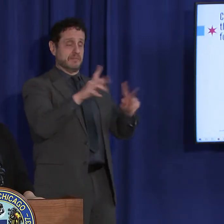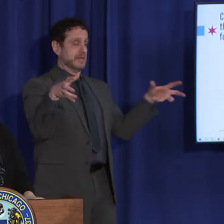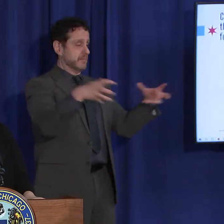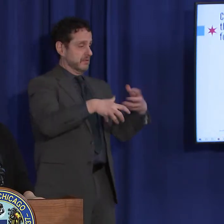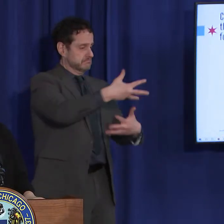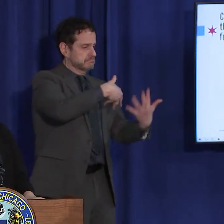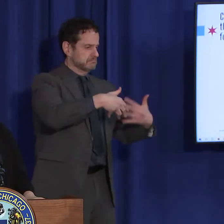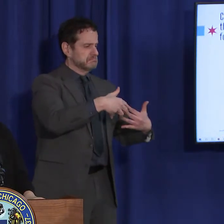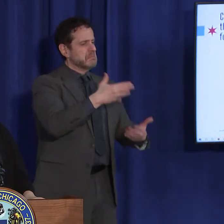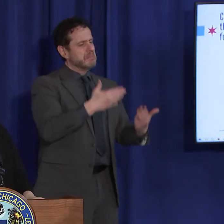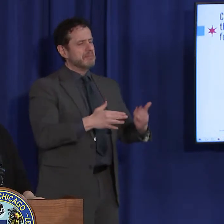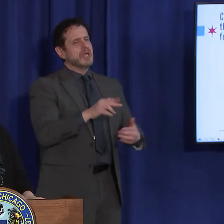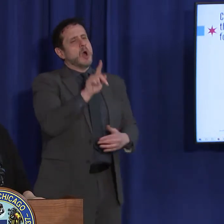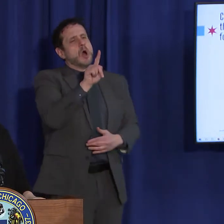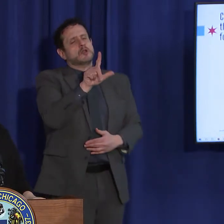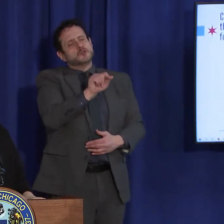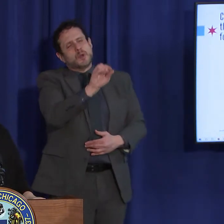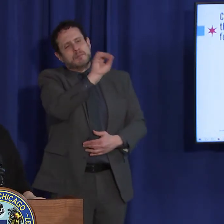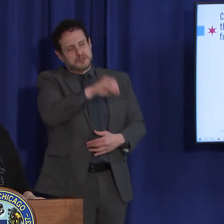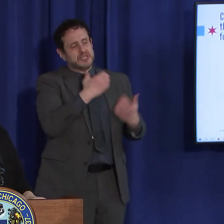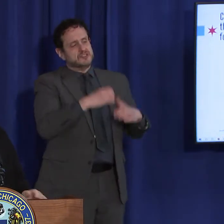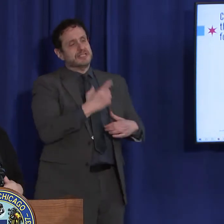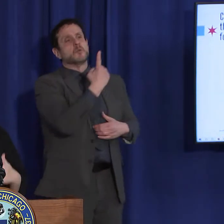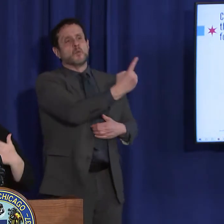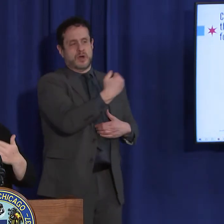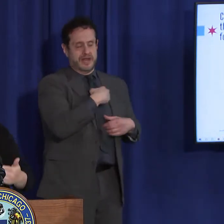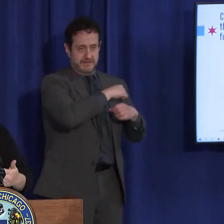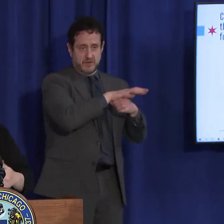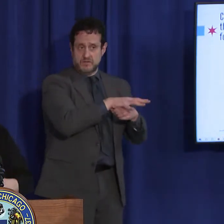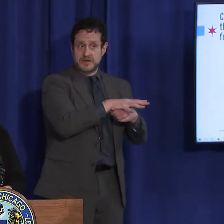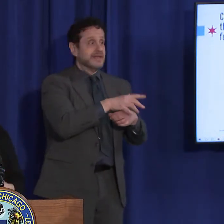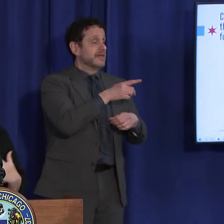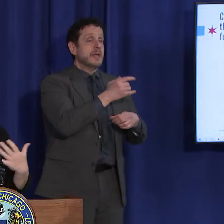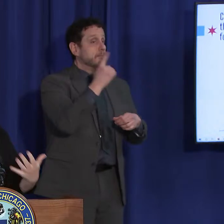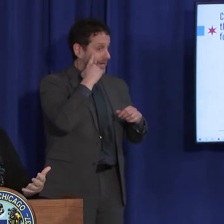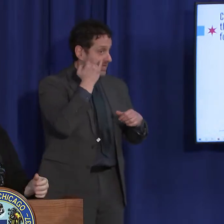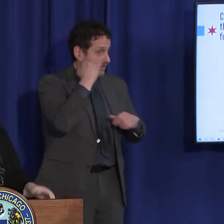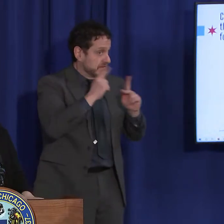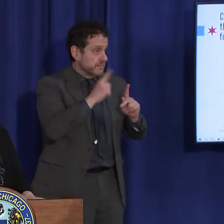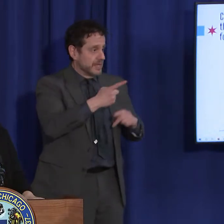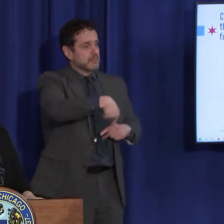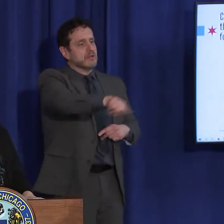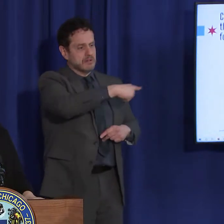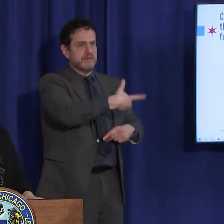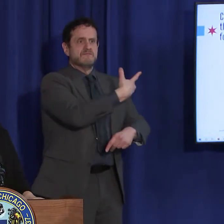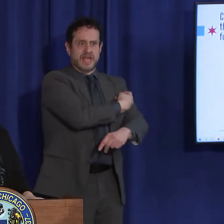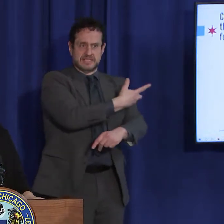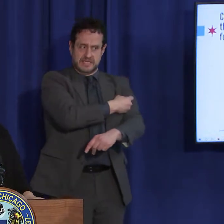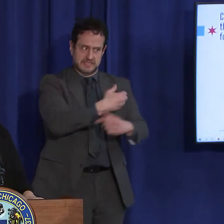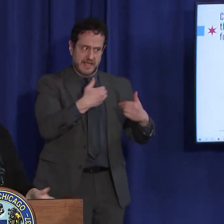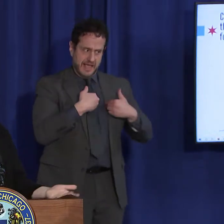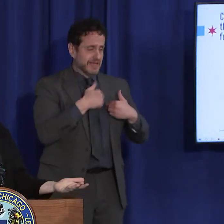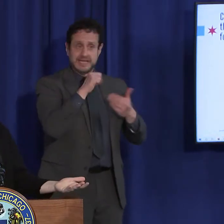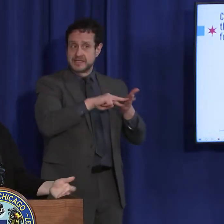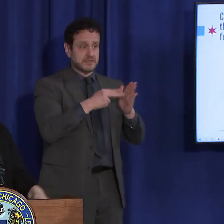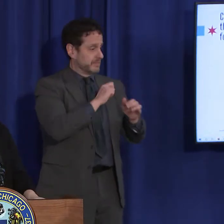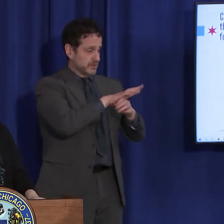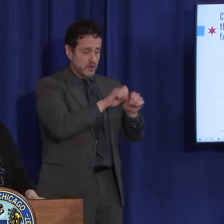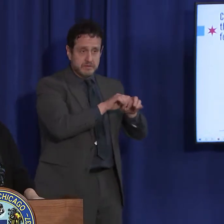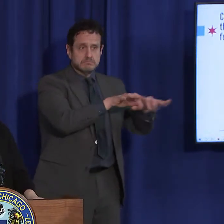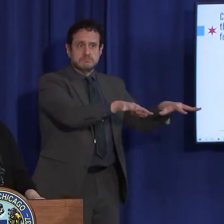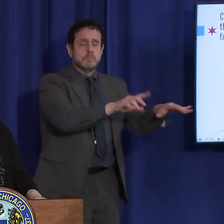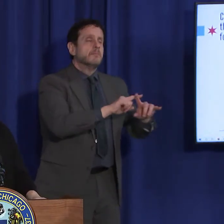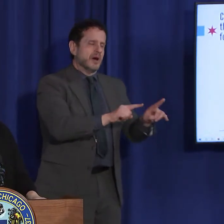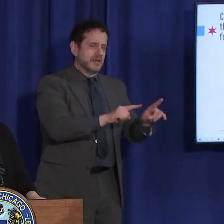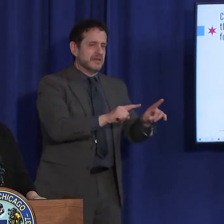have COVID-19. It doesn't mean that they would spread it necessarily in a highly vaccinated setting, but that risk is down from